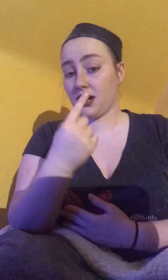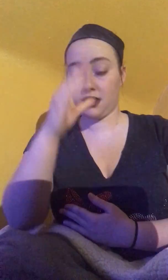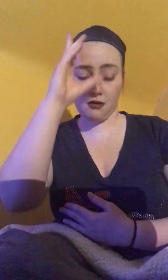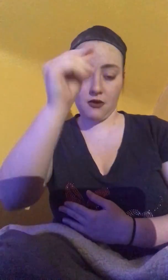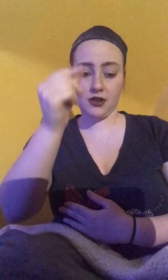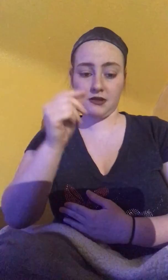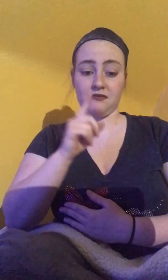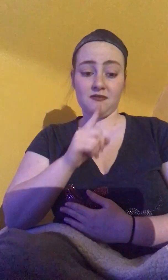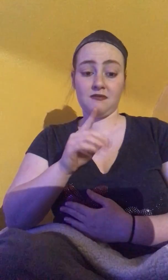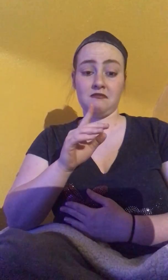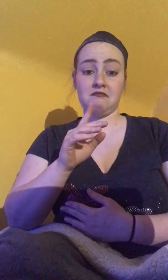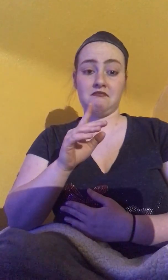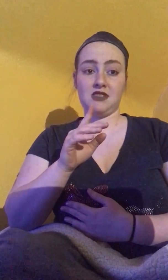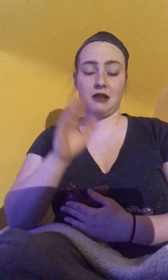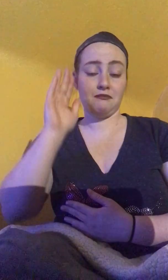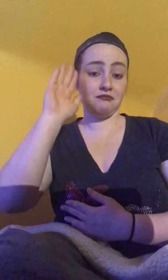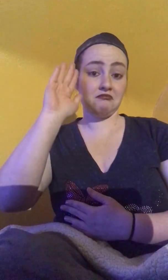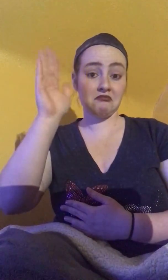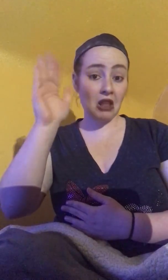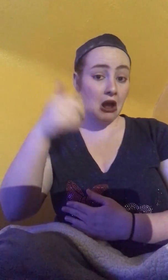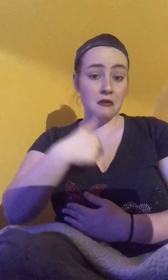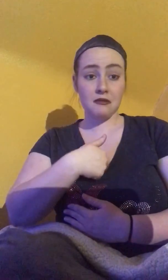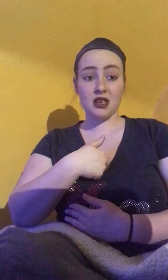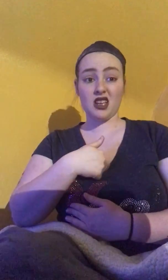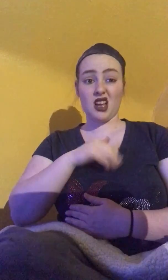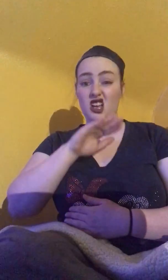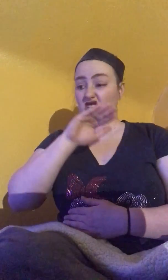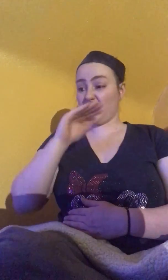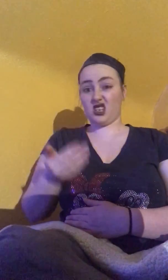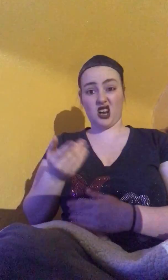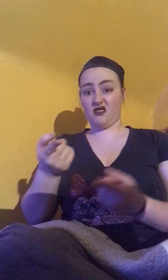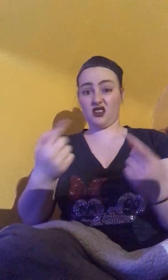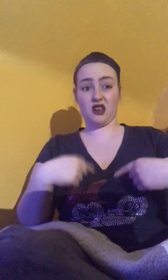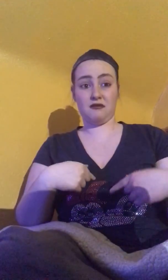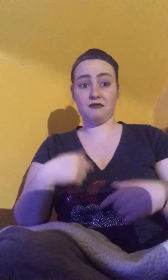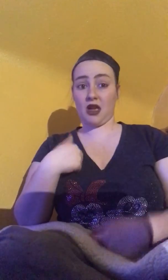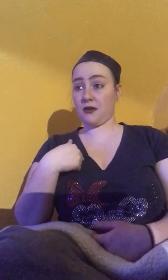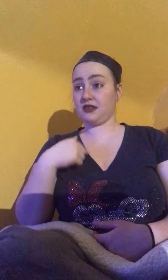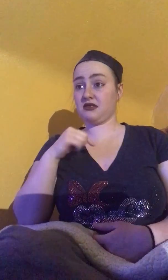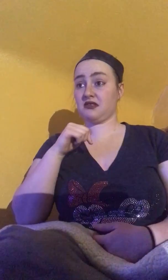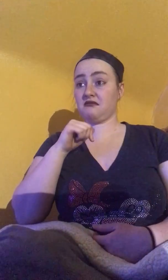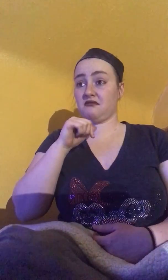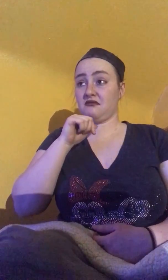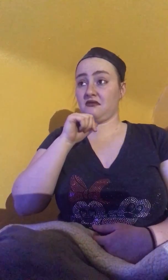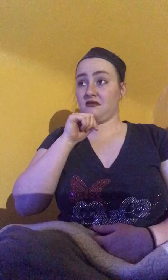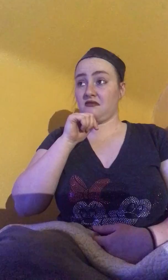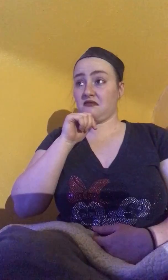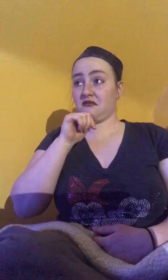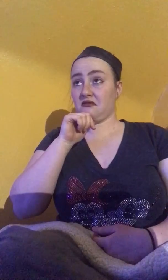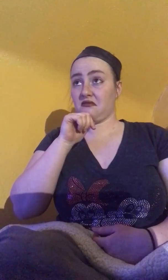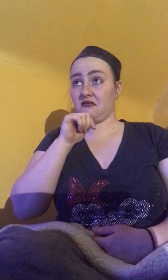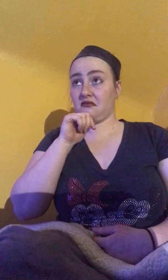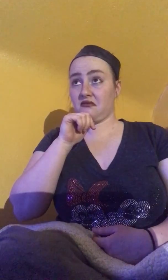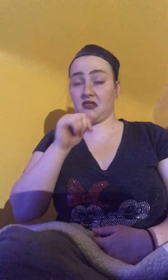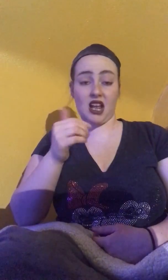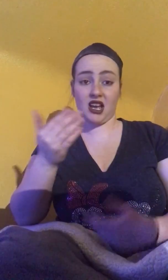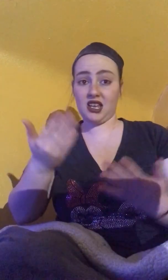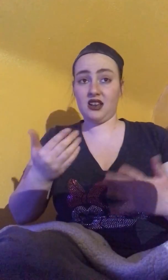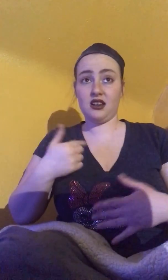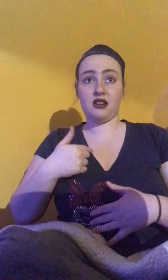is a meeting that I never go to, so I was not a familiar face. For all they knew, I could have been my first day clean,